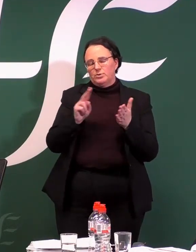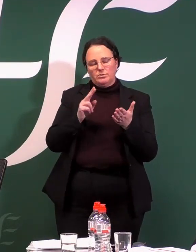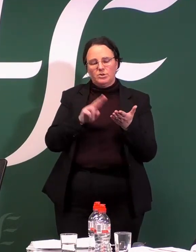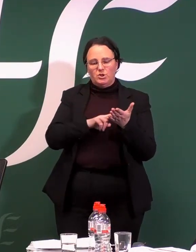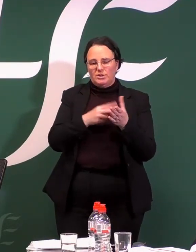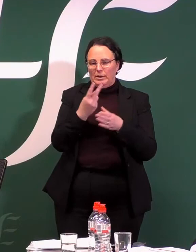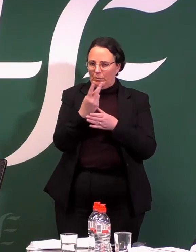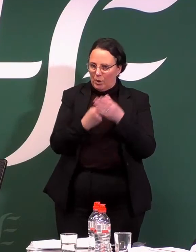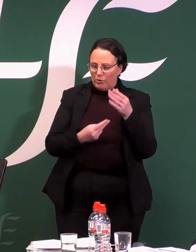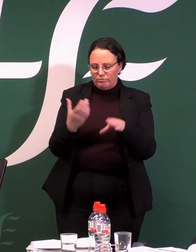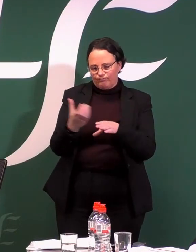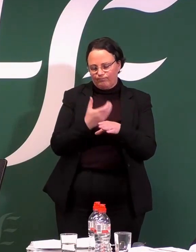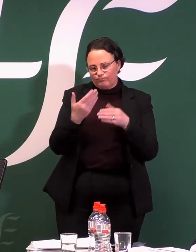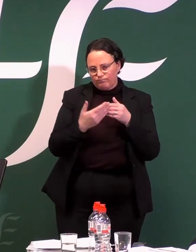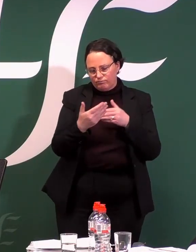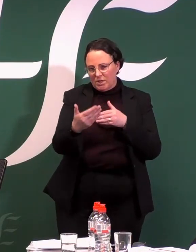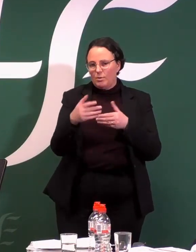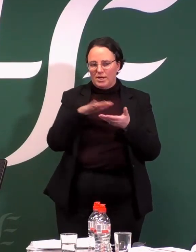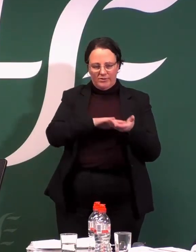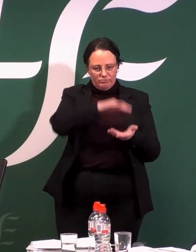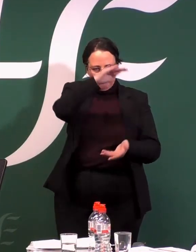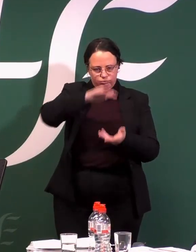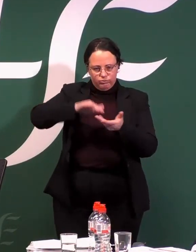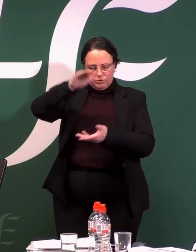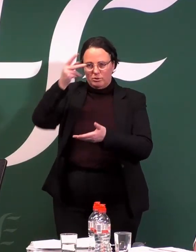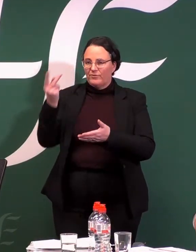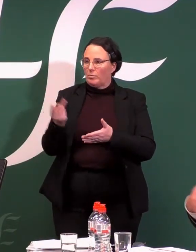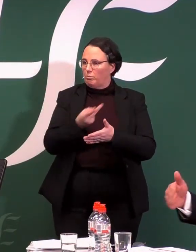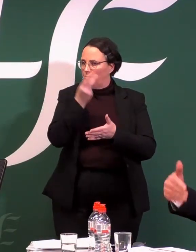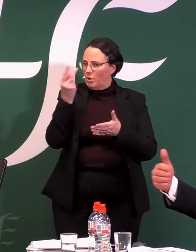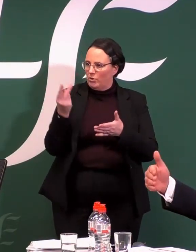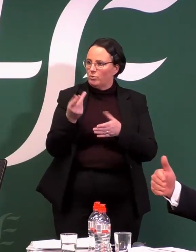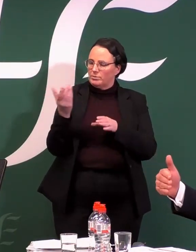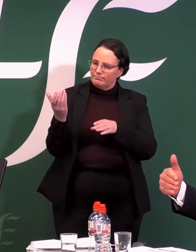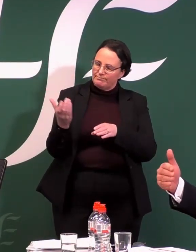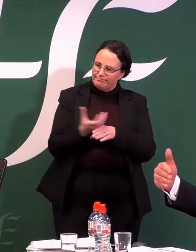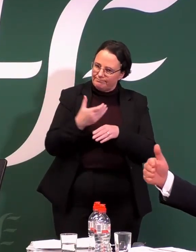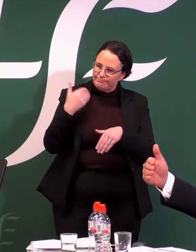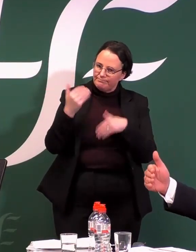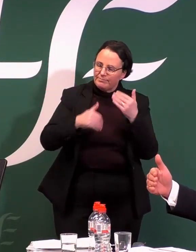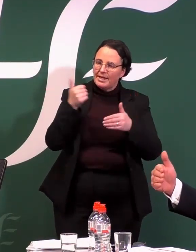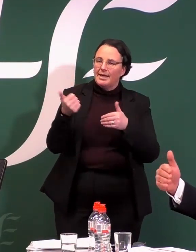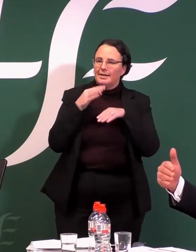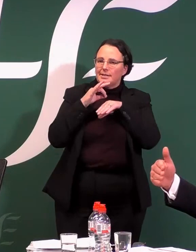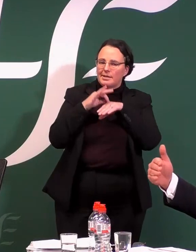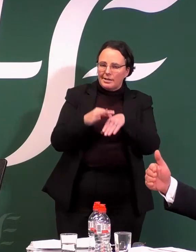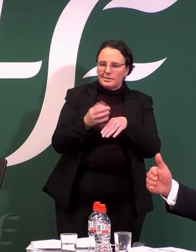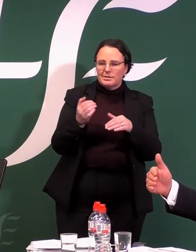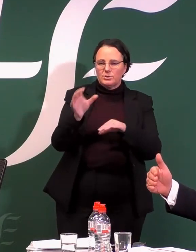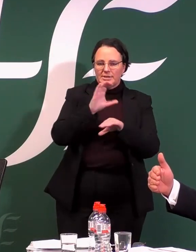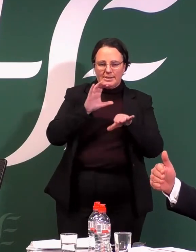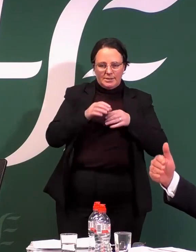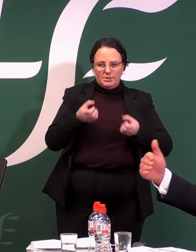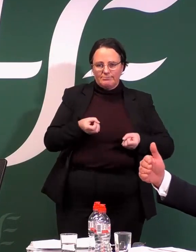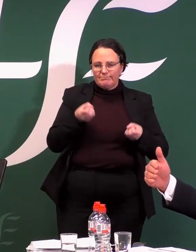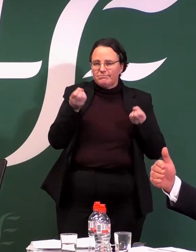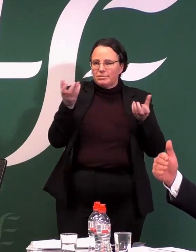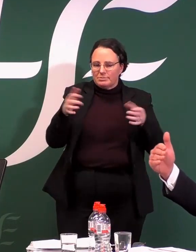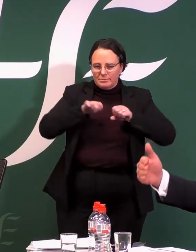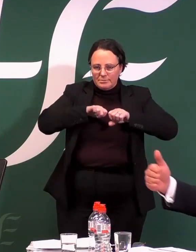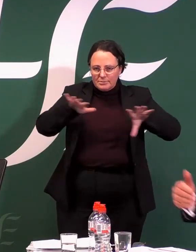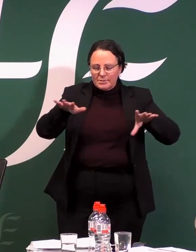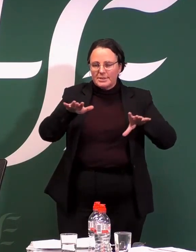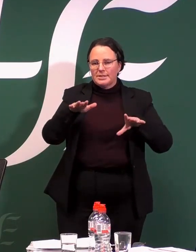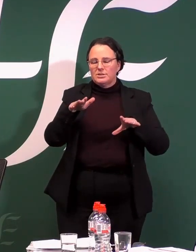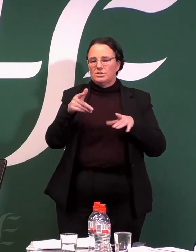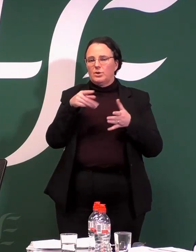vaccines and continue to do that. And we have stock for both, and we'll continue to maximise the stock. Any guidance that we give out to the centres is predominantly based in relation to expiry,